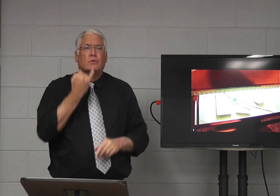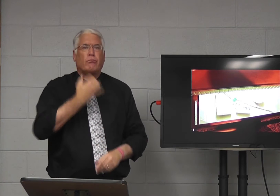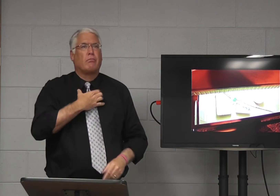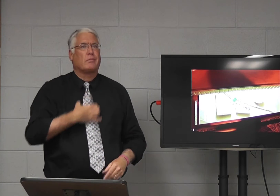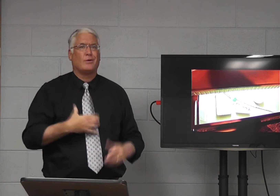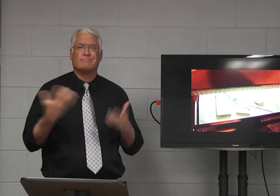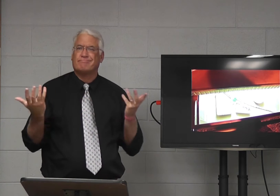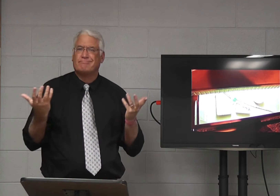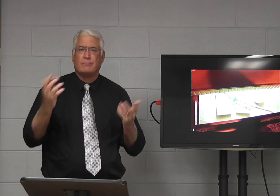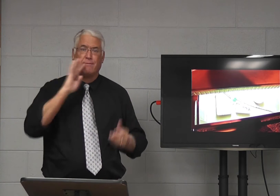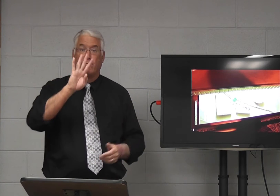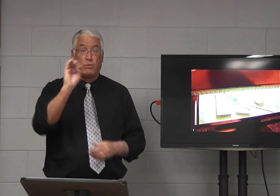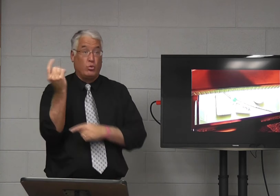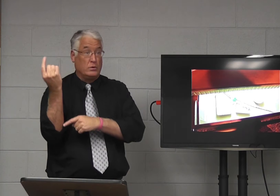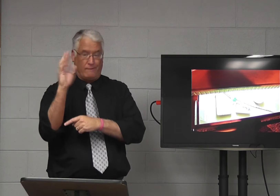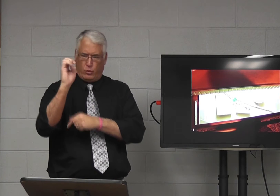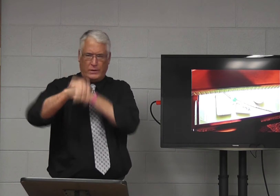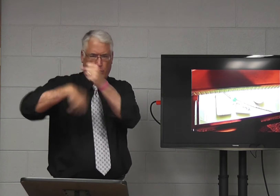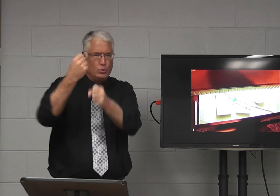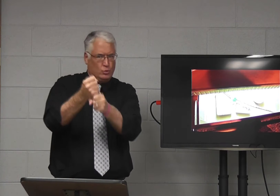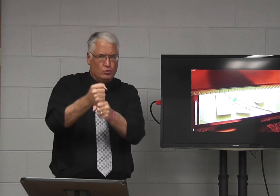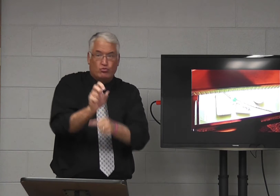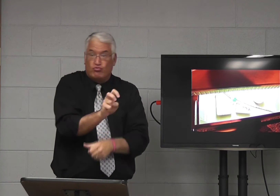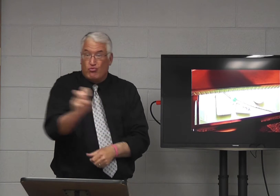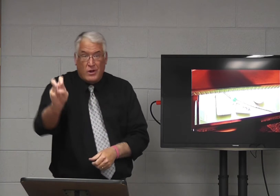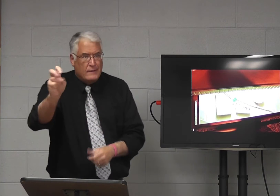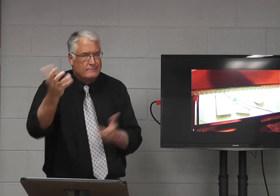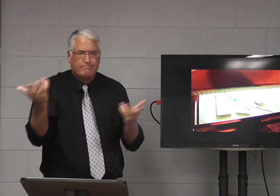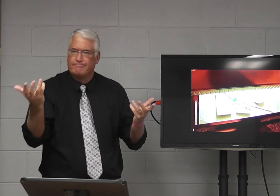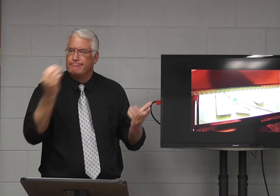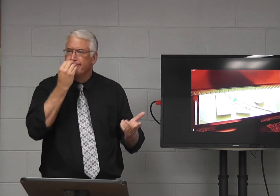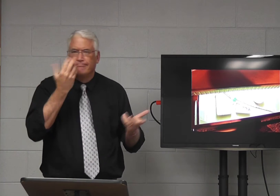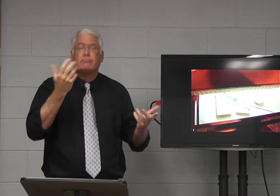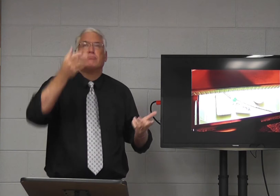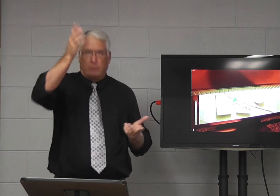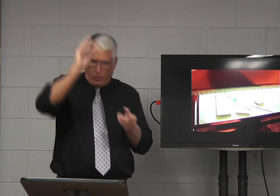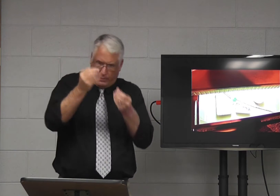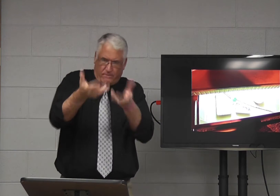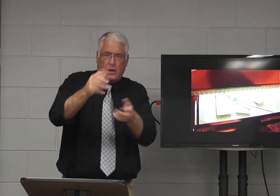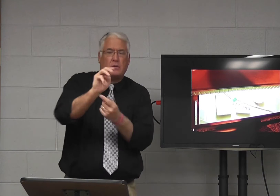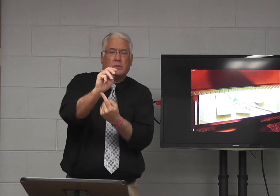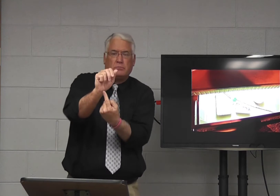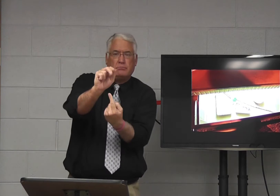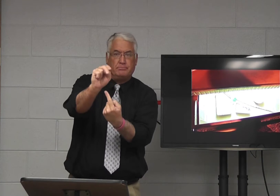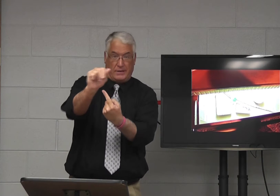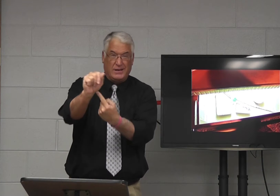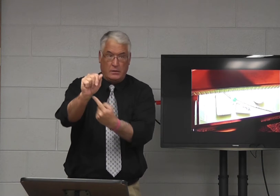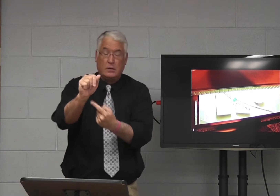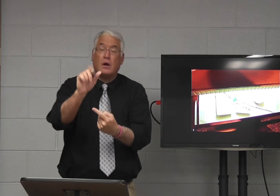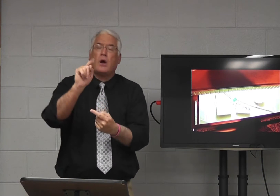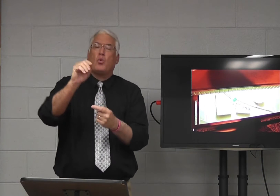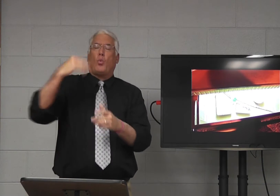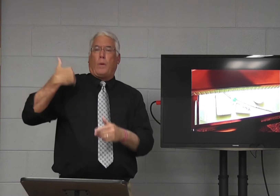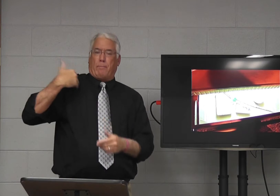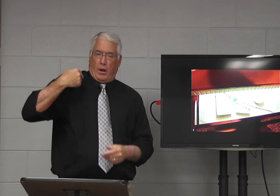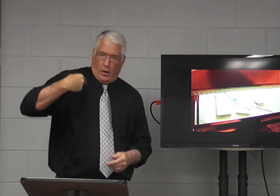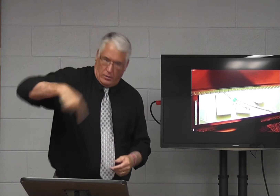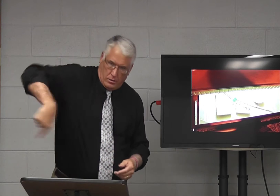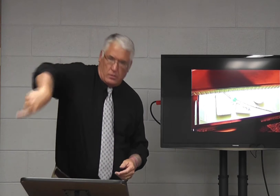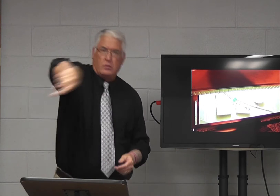the Israelites when they were hungry. You know, they were in the desert for 40 years, and God provided them with manna